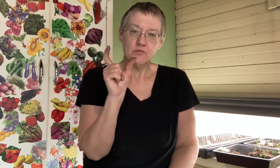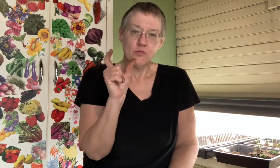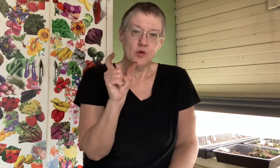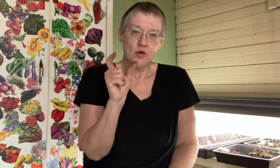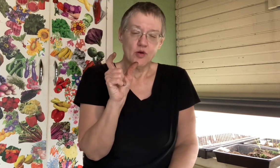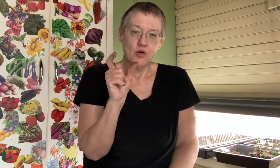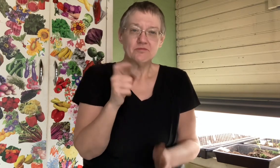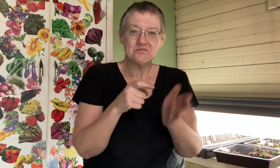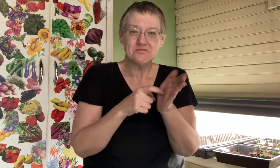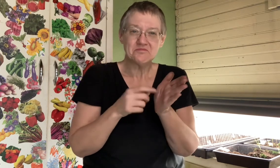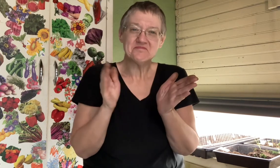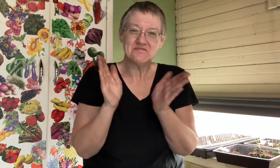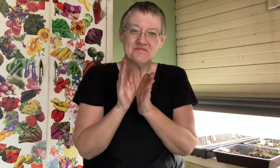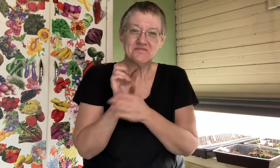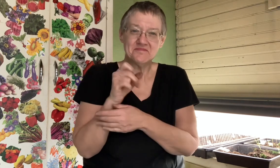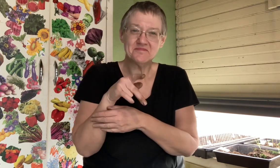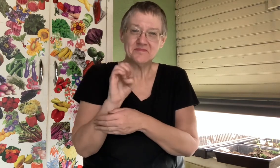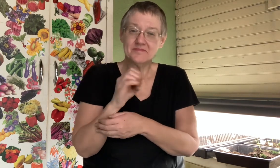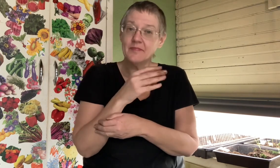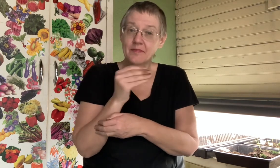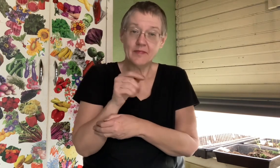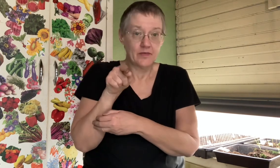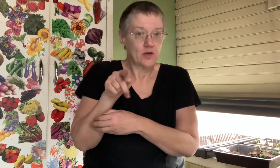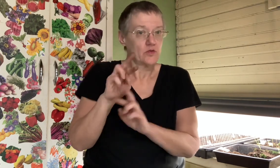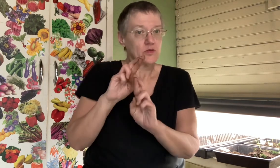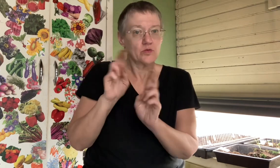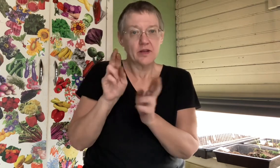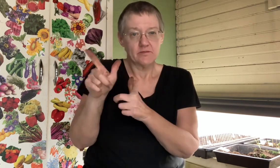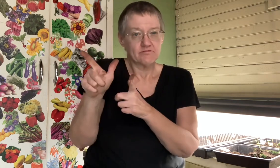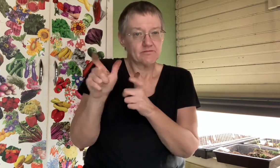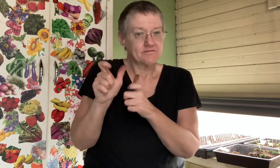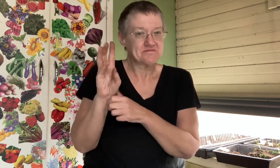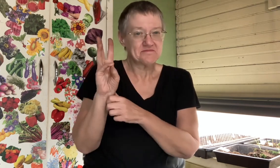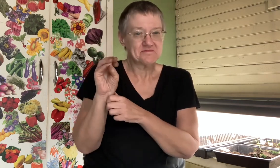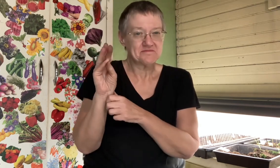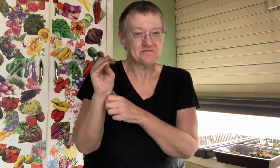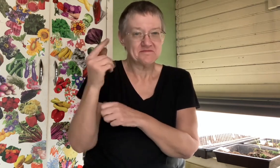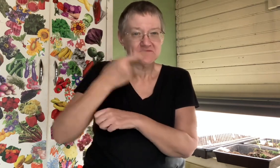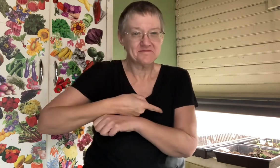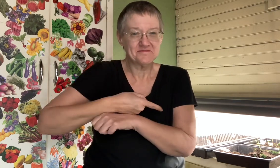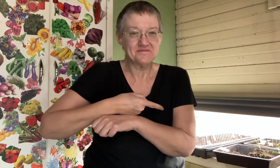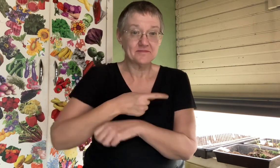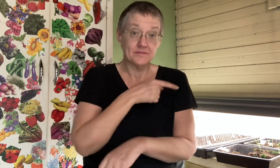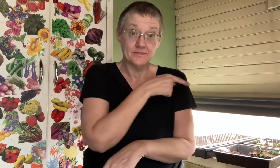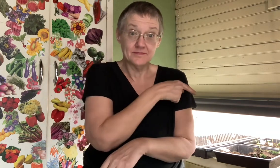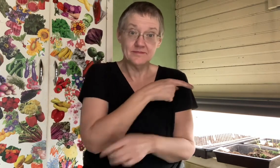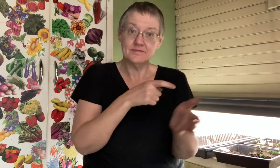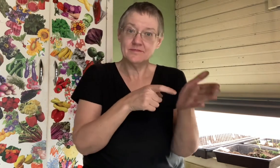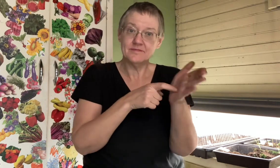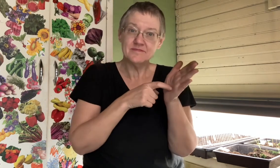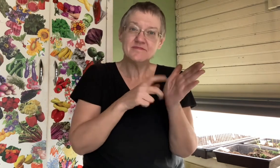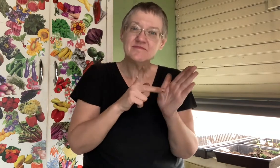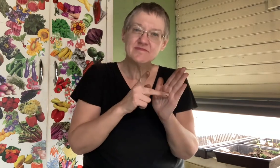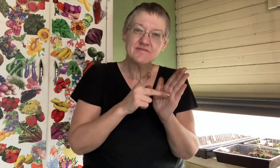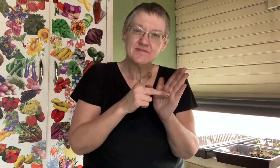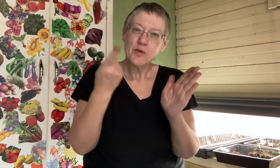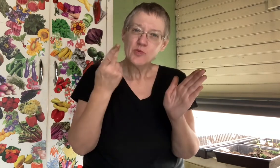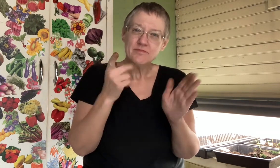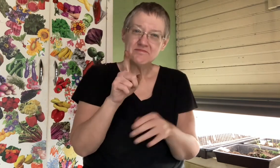flat Italian onions, which is a small onion and requires less space. Plus, those are going to be ready in only 60 days, but